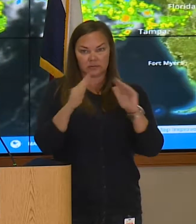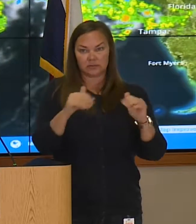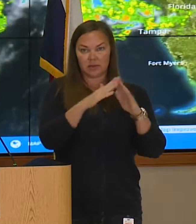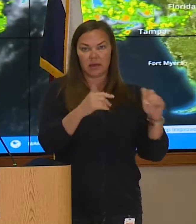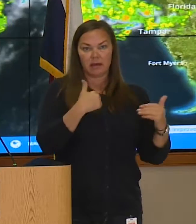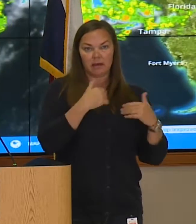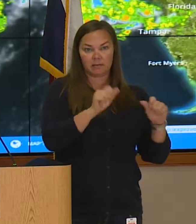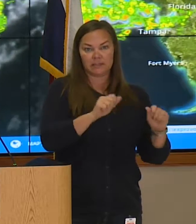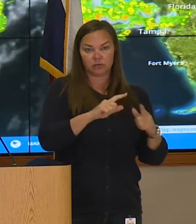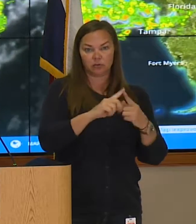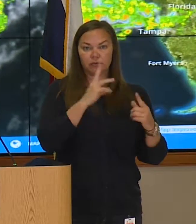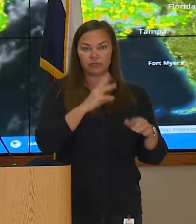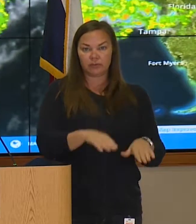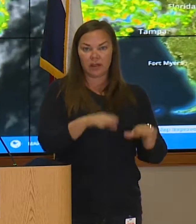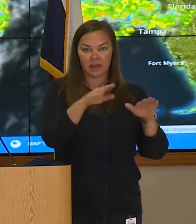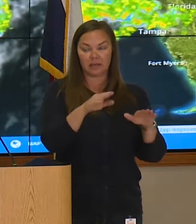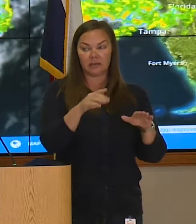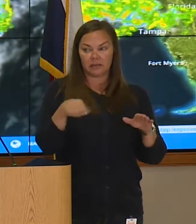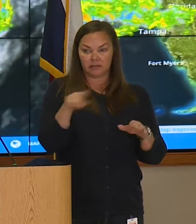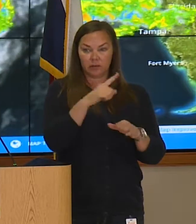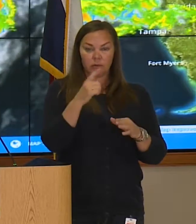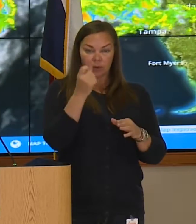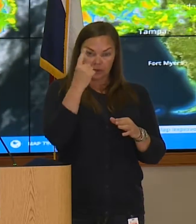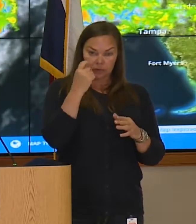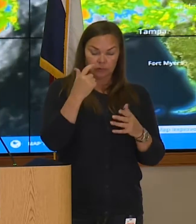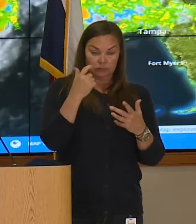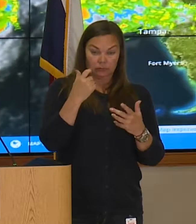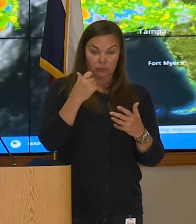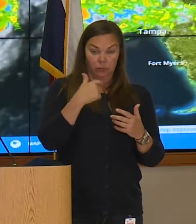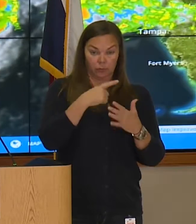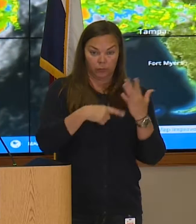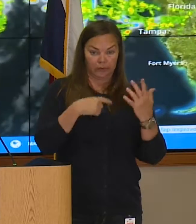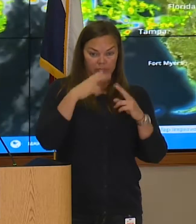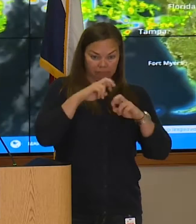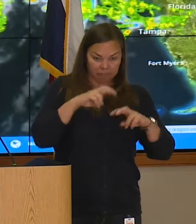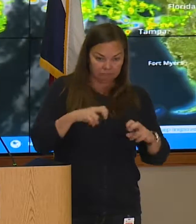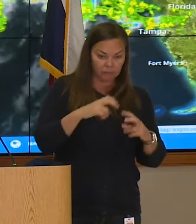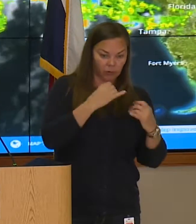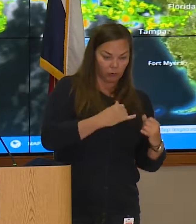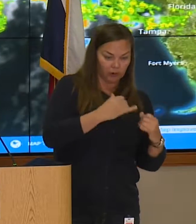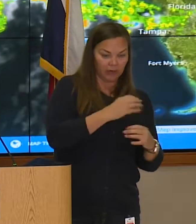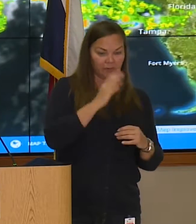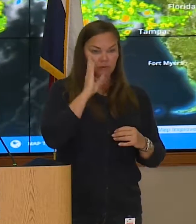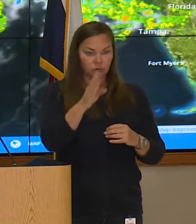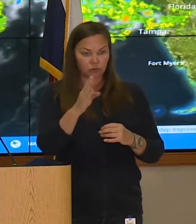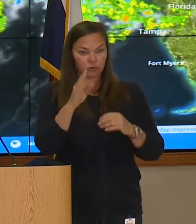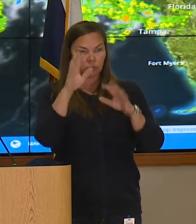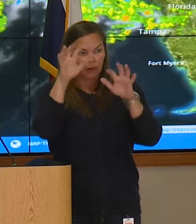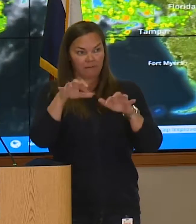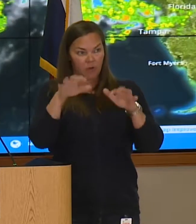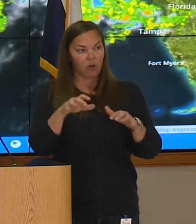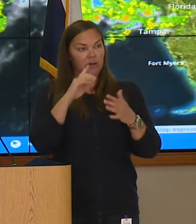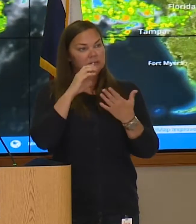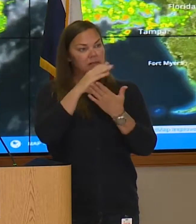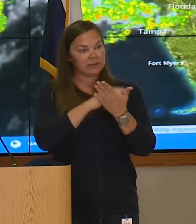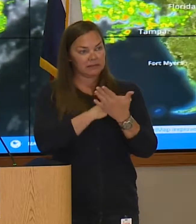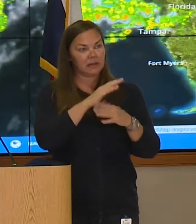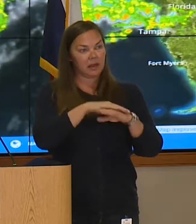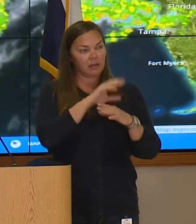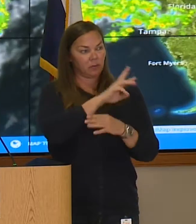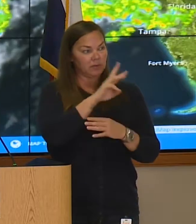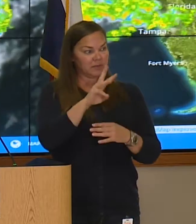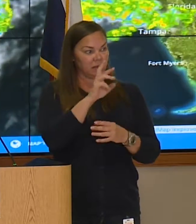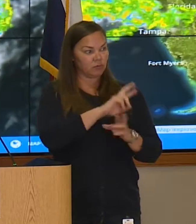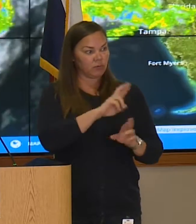to flood, given the understanding of current and future potential rainfall amounts, is listed at the website